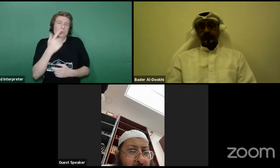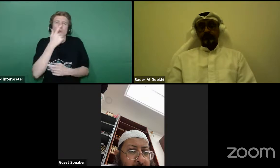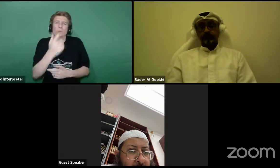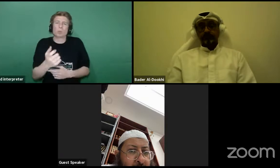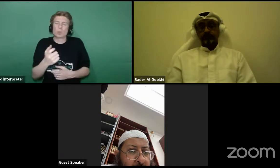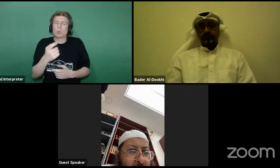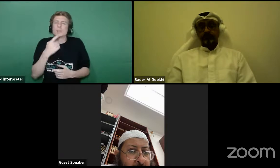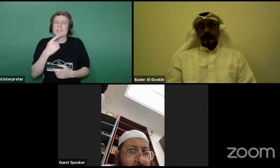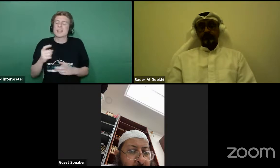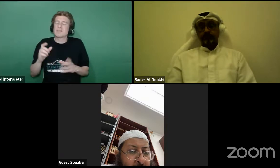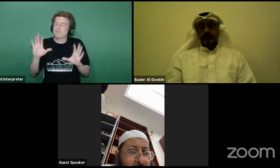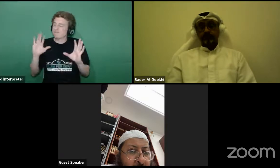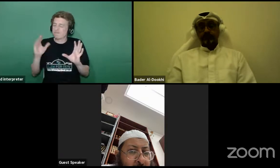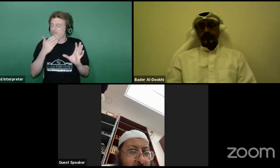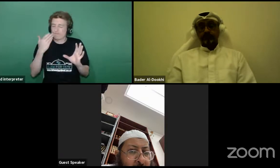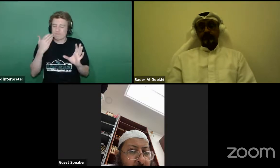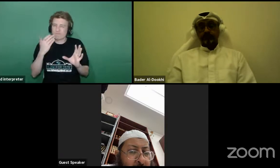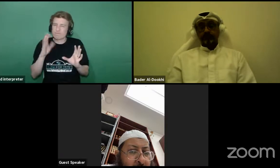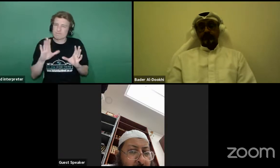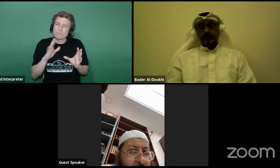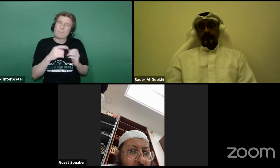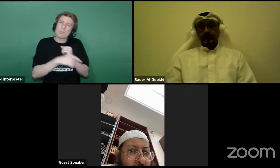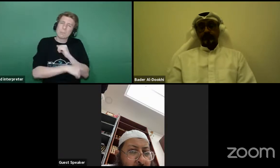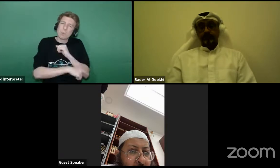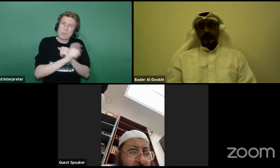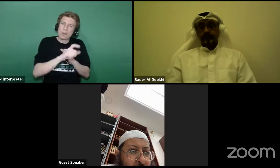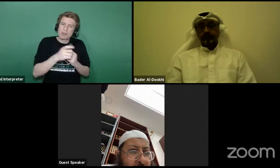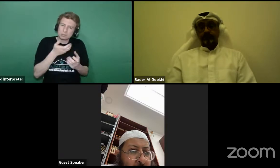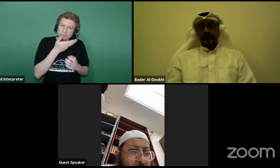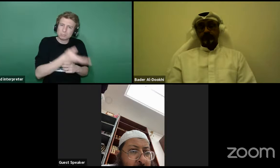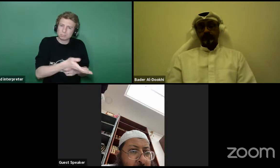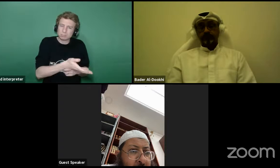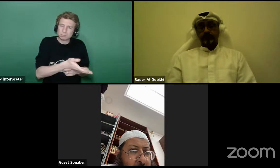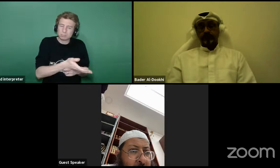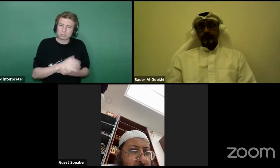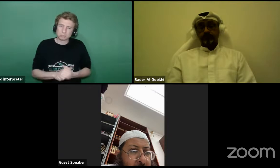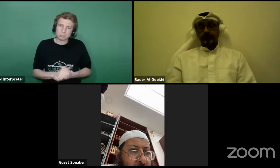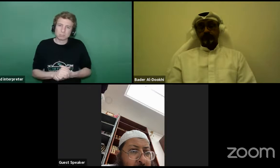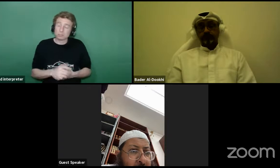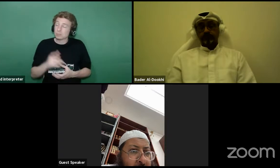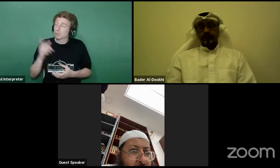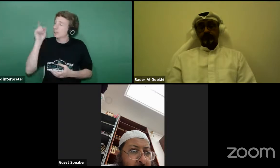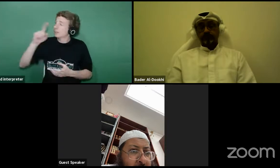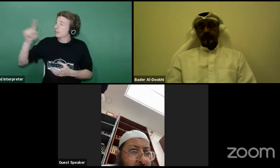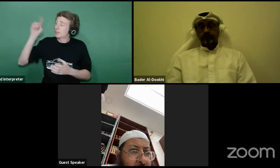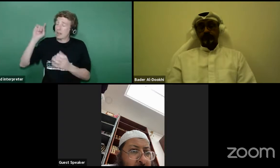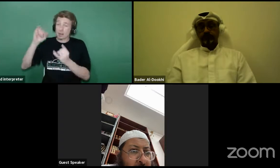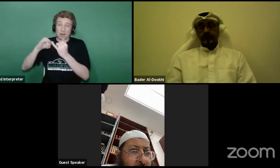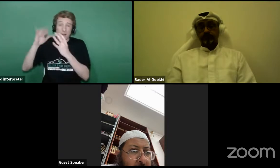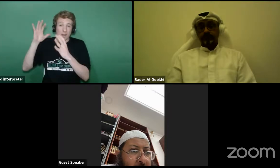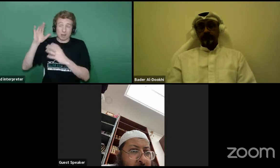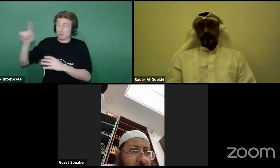person instead of fasting. And Allah the Most High said, and